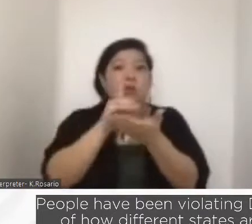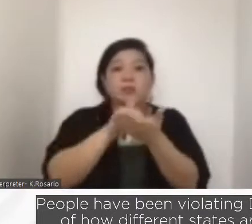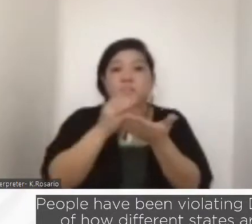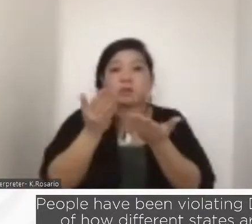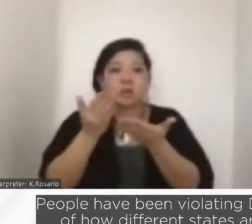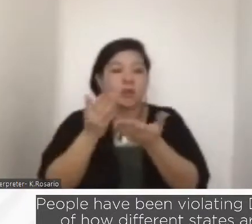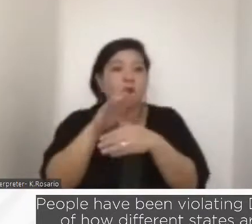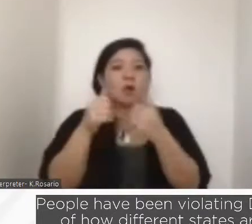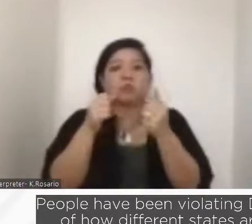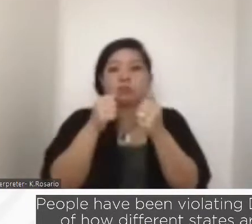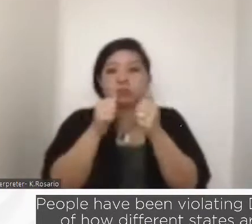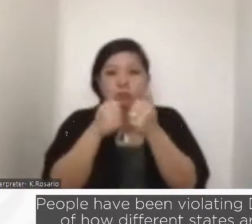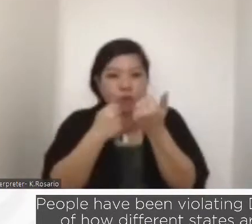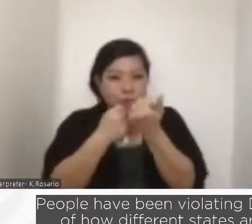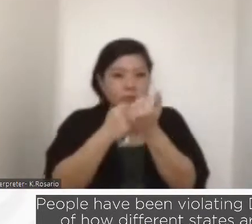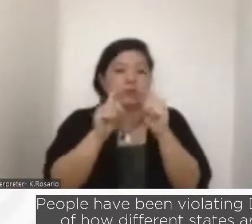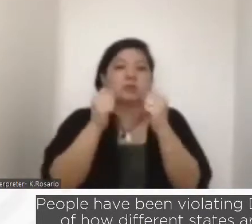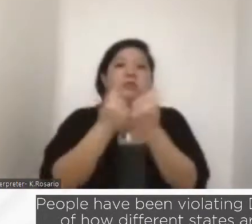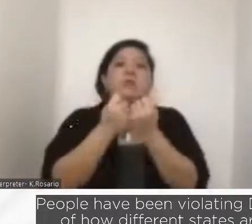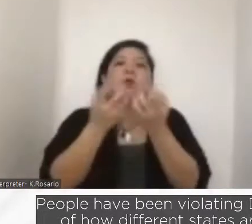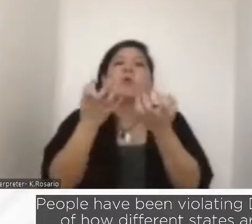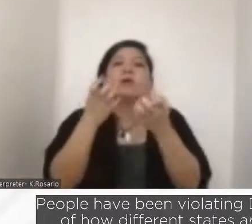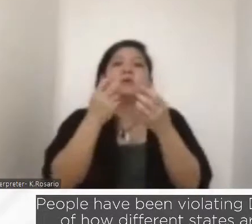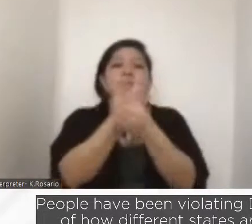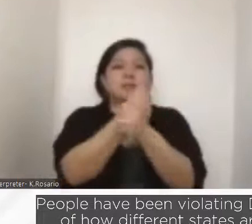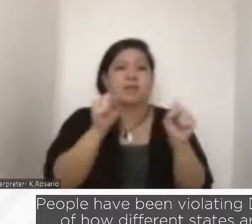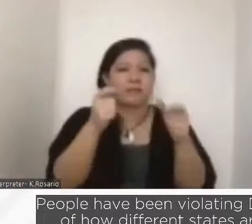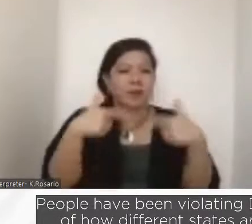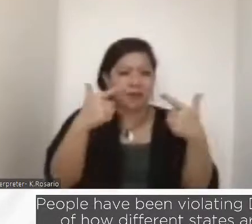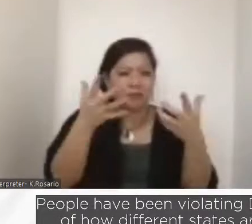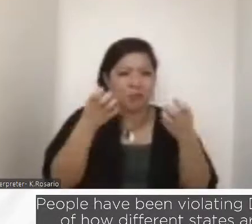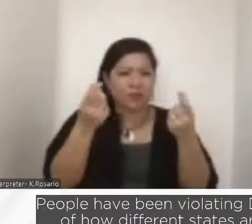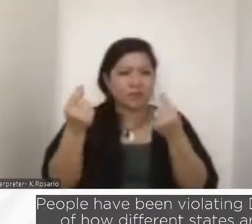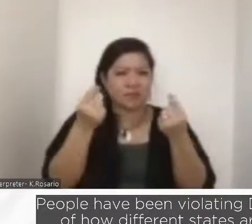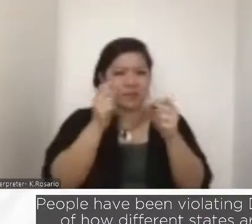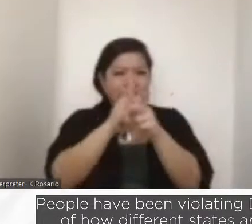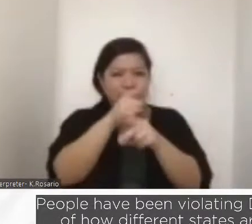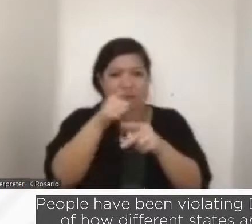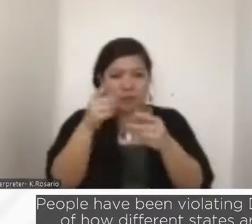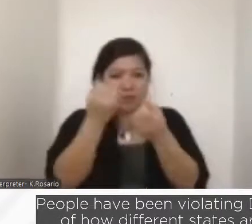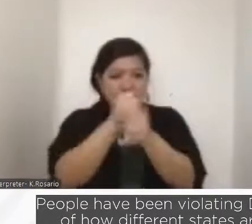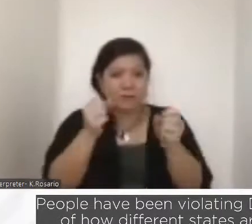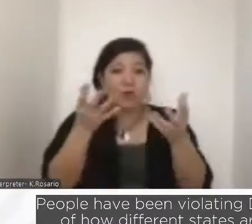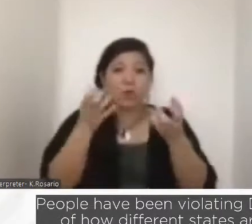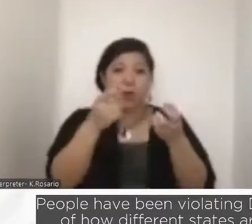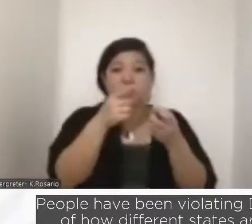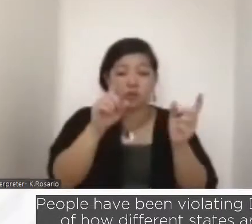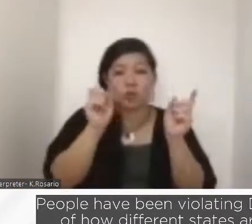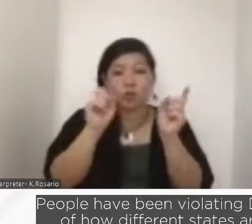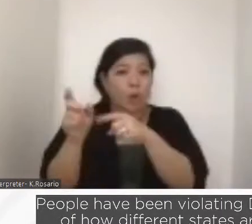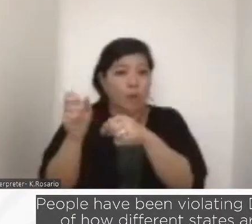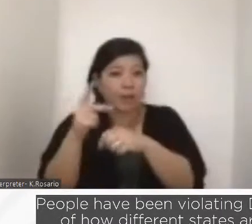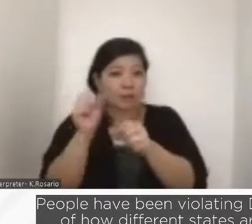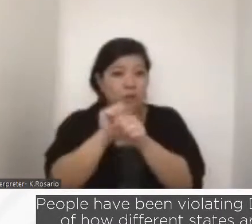just want to save lives. That's what they want to do. They want to keep you safe. That's what they want to do. They want you to go back to work. They want to